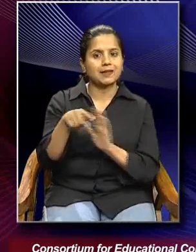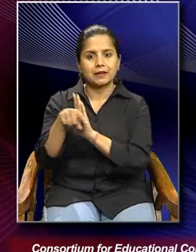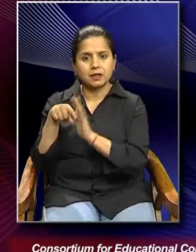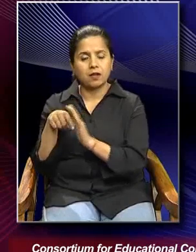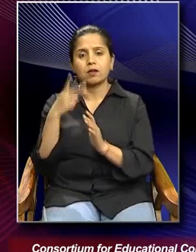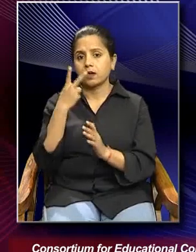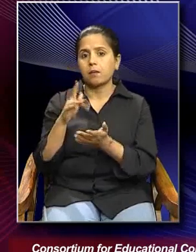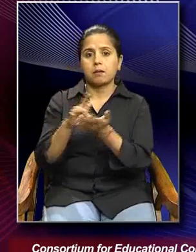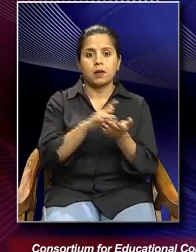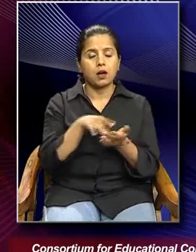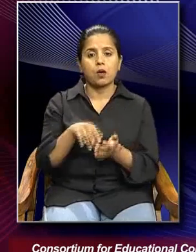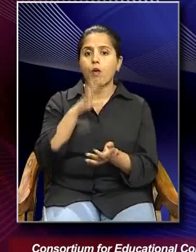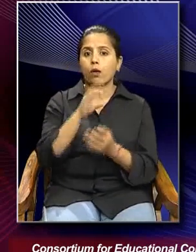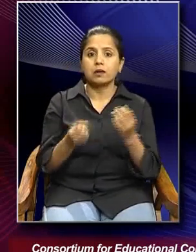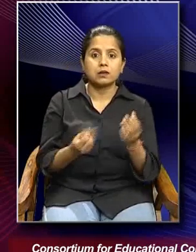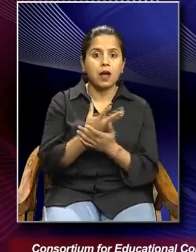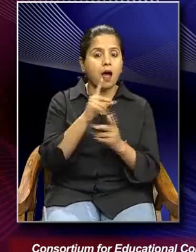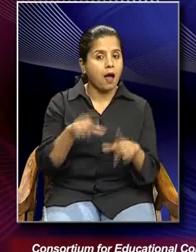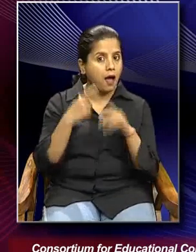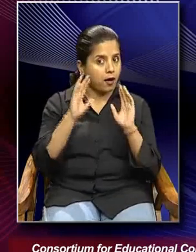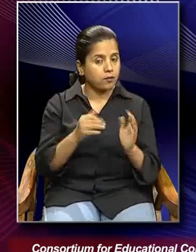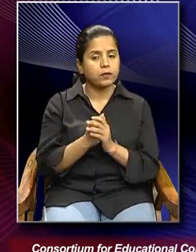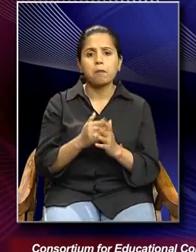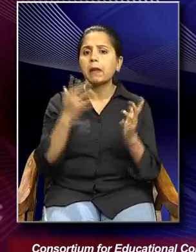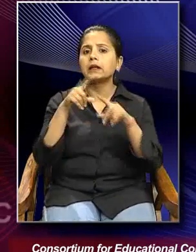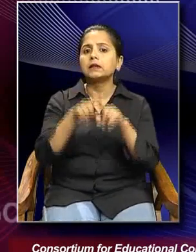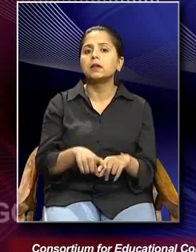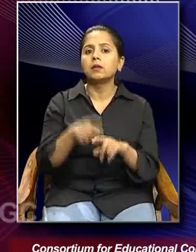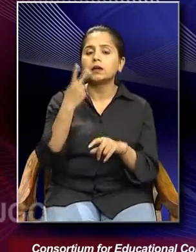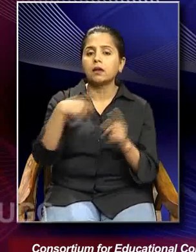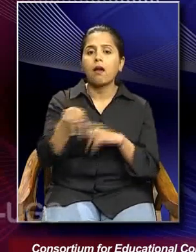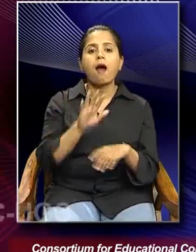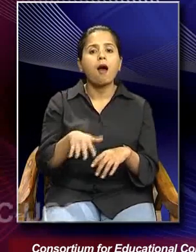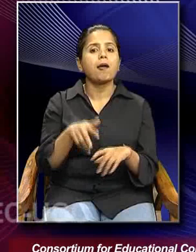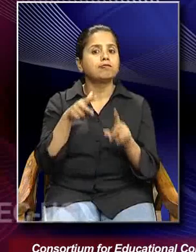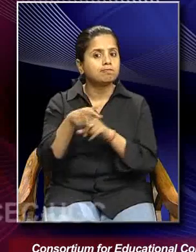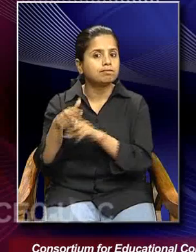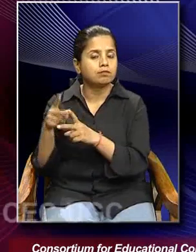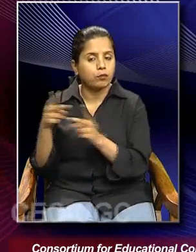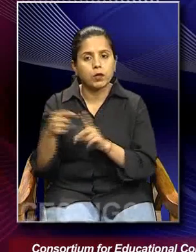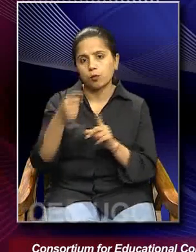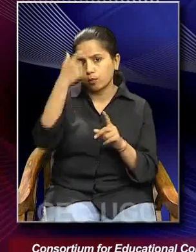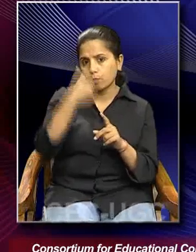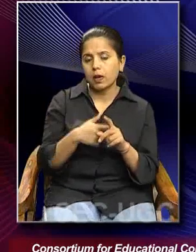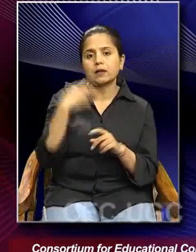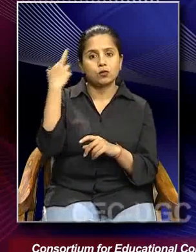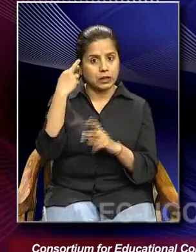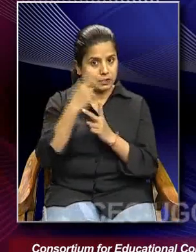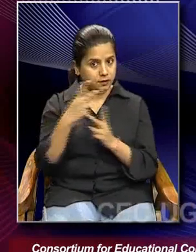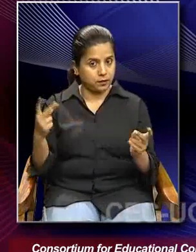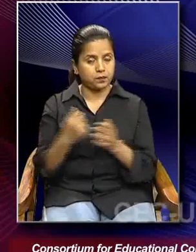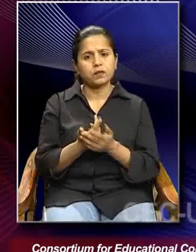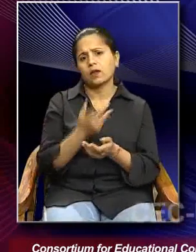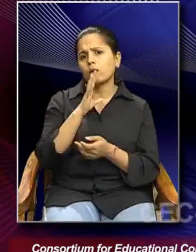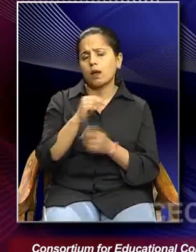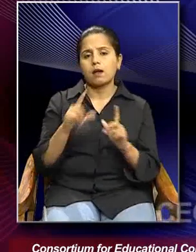the places of origin and destination, also depending upon the intervening obstacles and personal factors, and of course